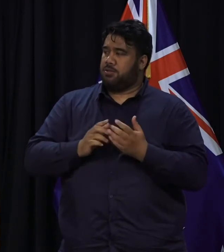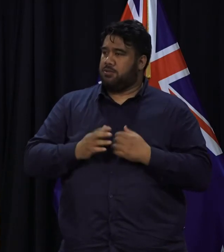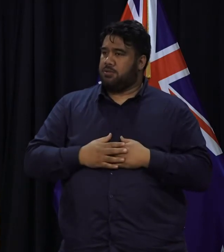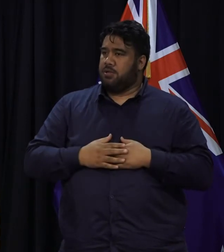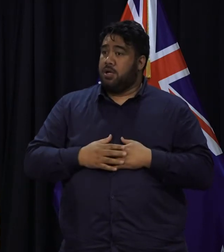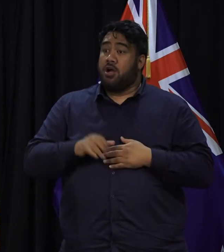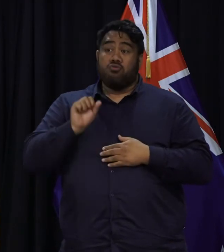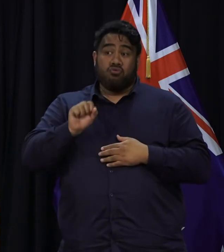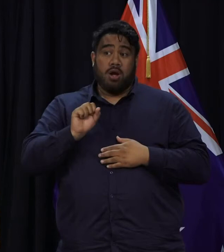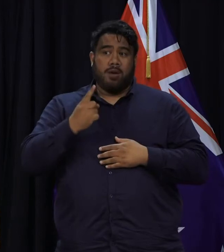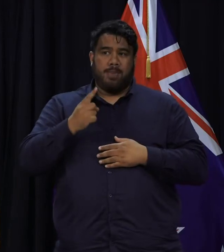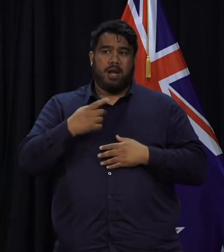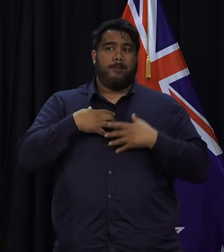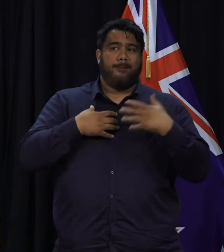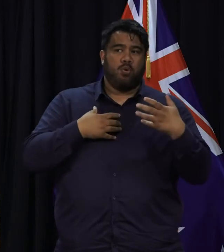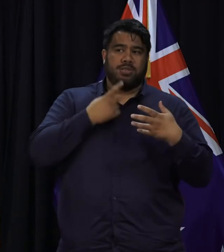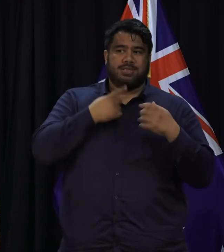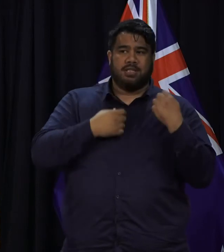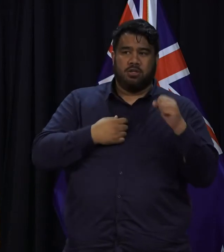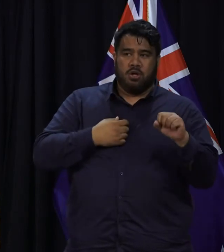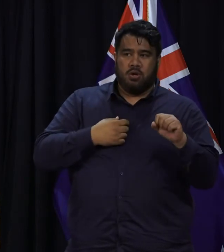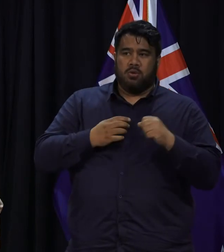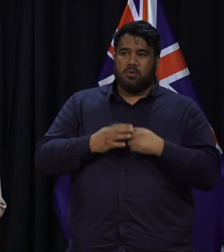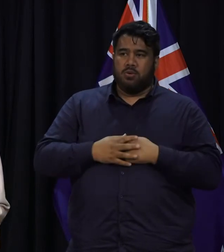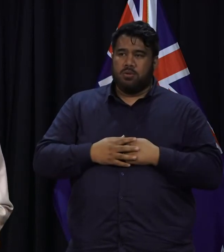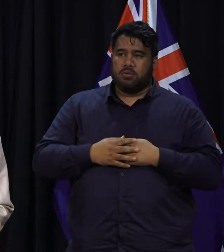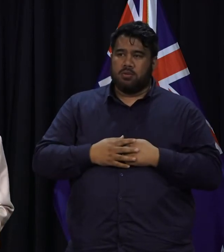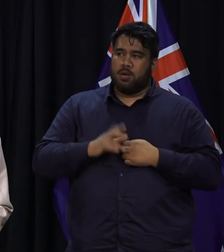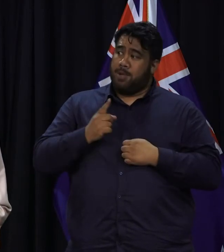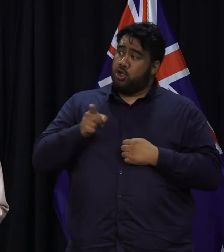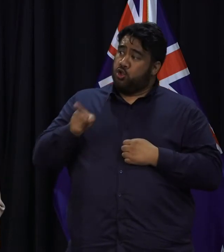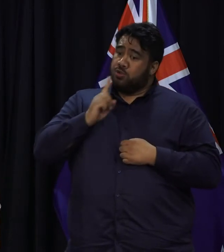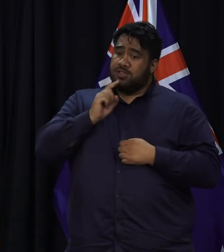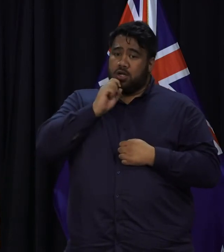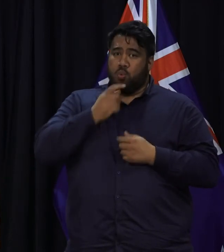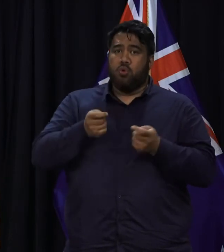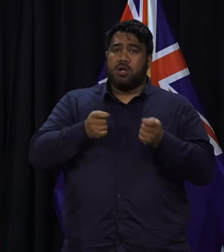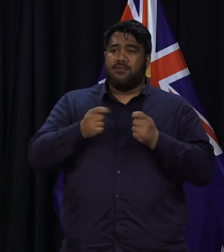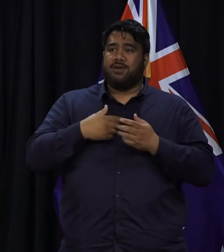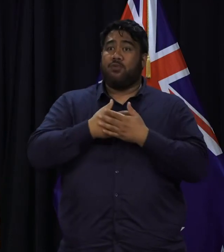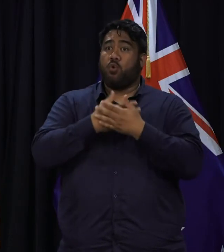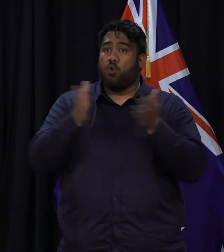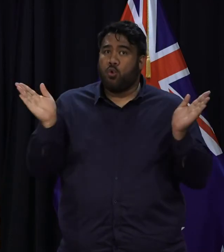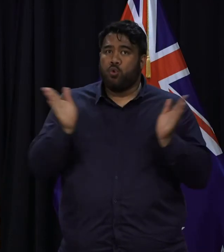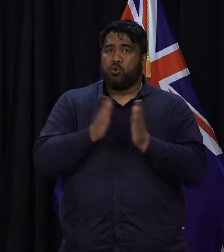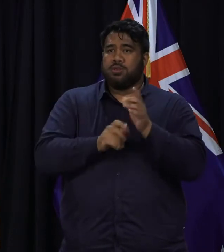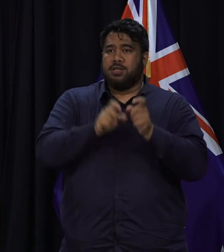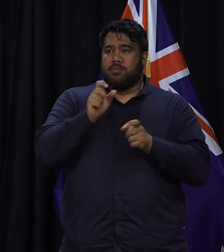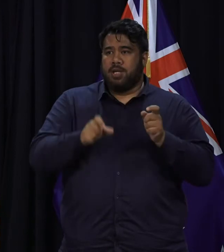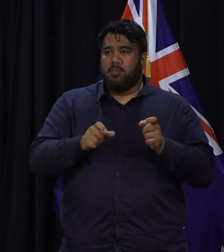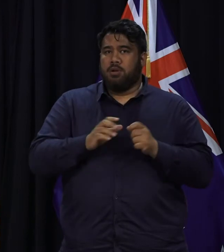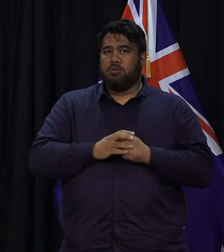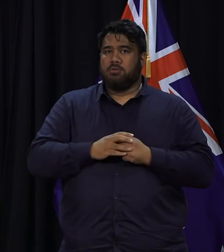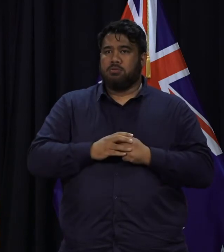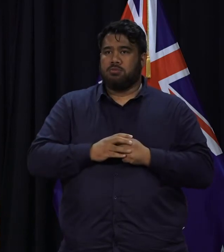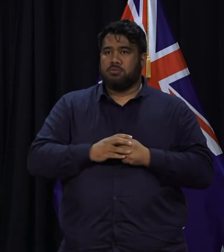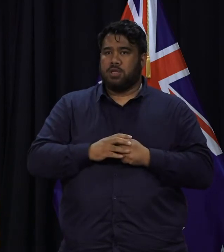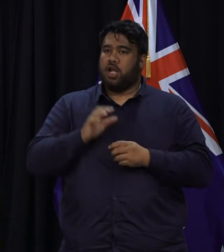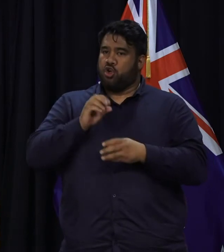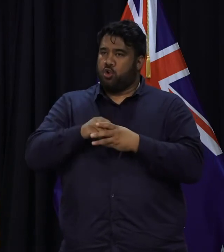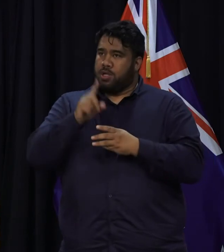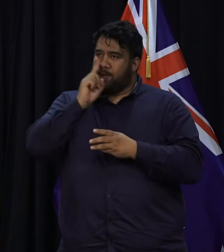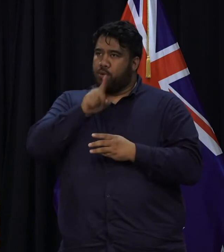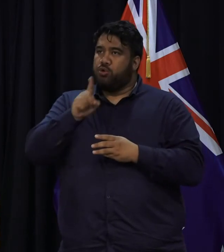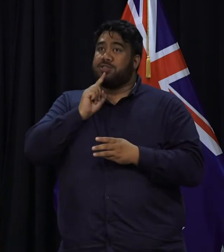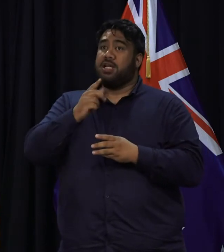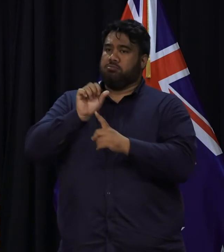majority who didn't, and so we have to be mindful of that too. But all of those New Zealanders, including the 48.4% who did. Yes. So you're suggesting